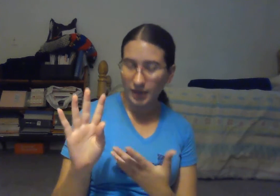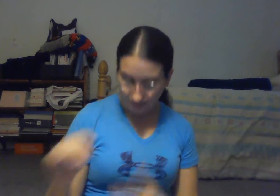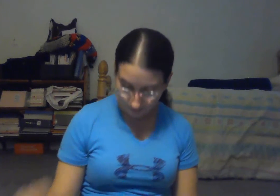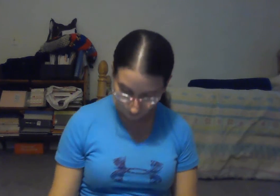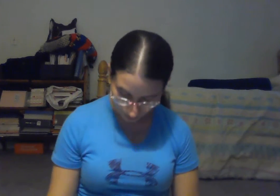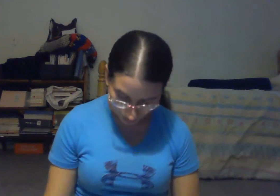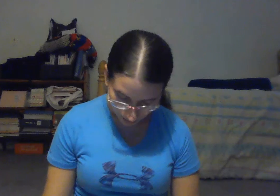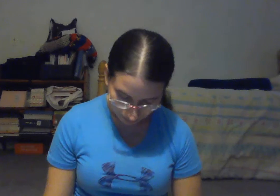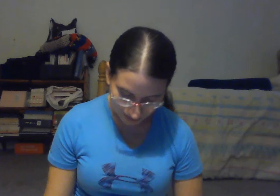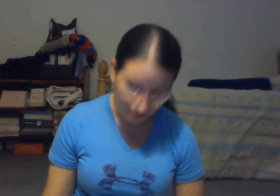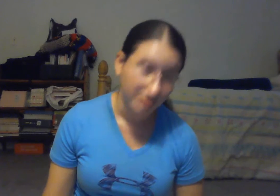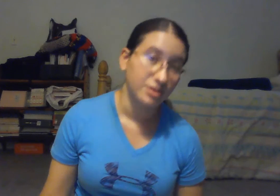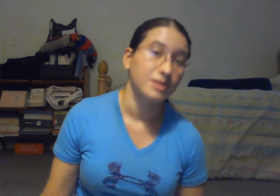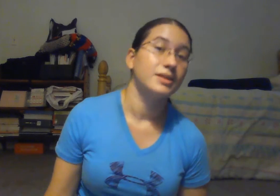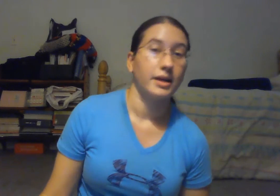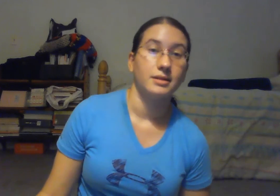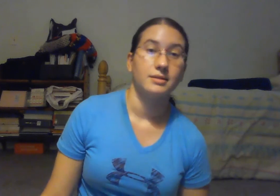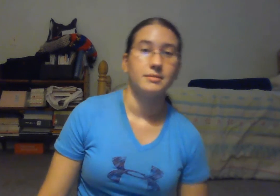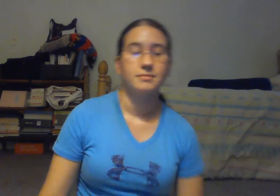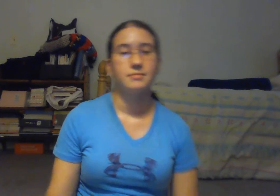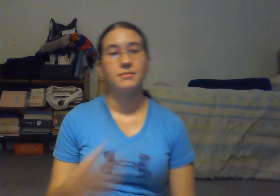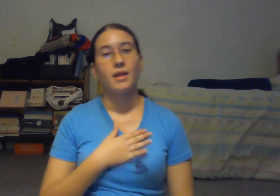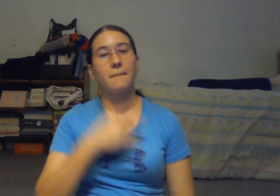right? My sister is 6.